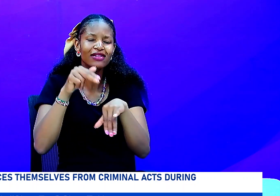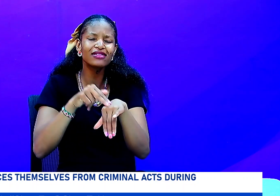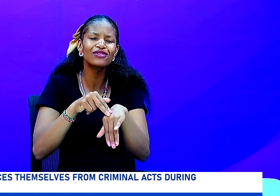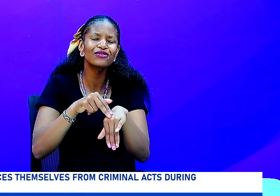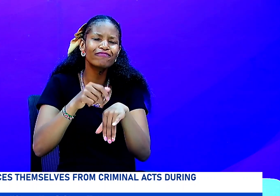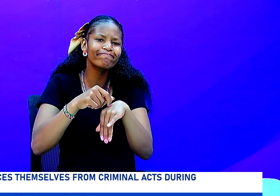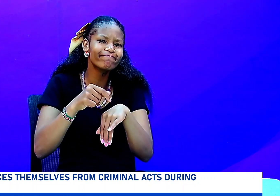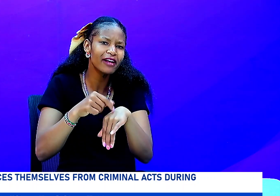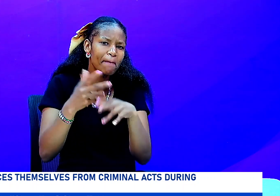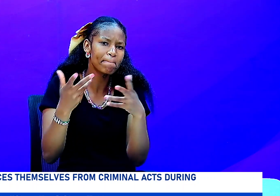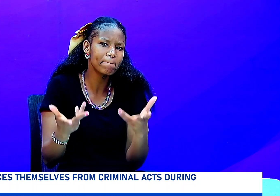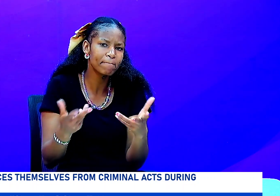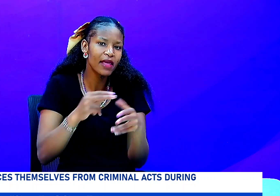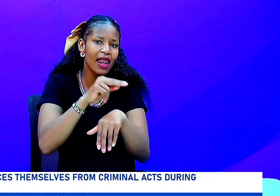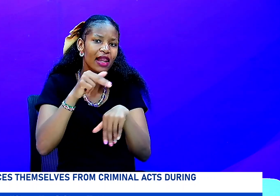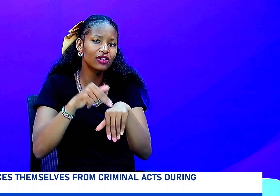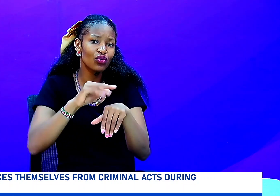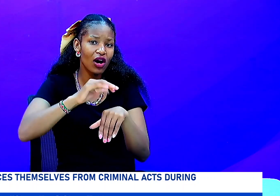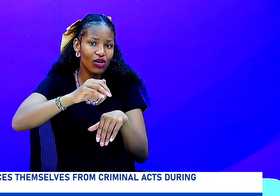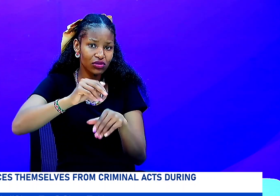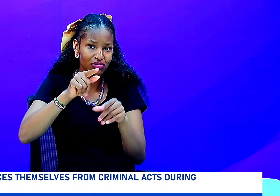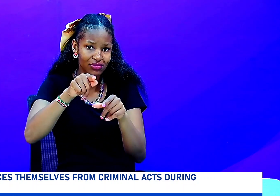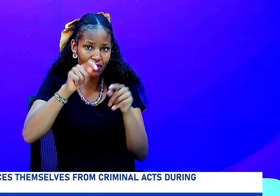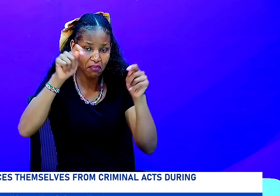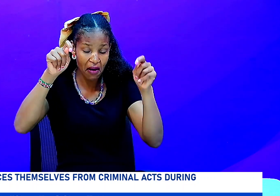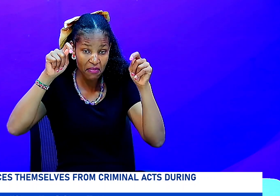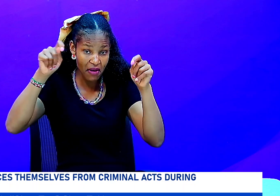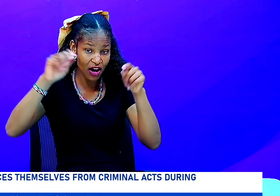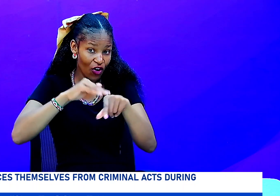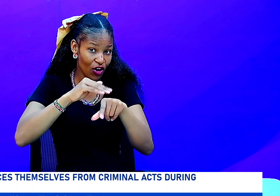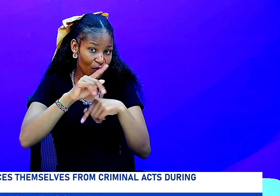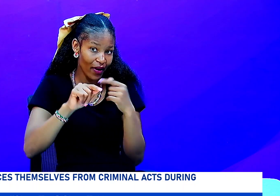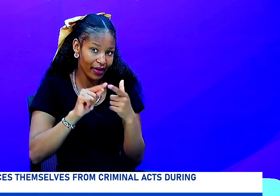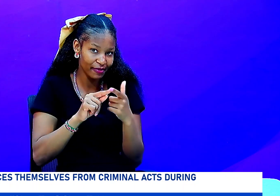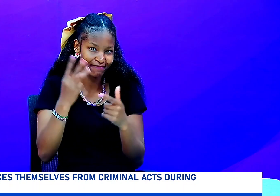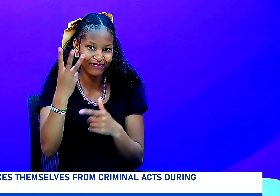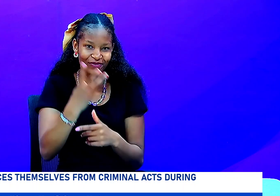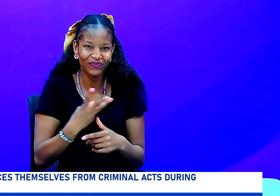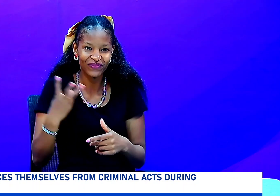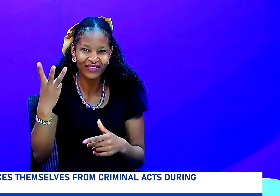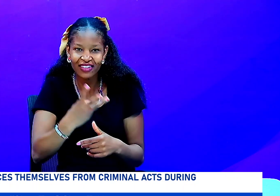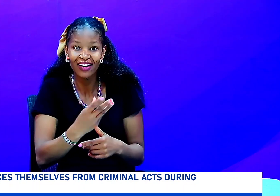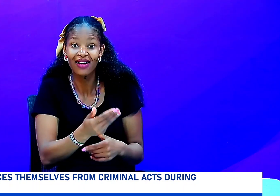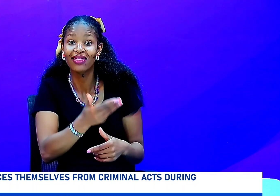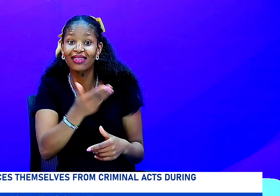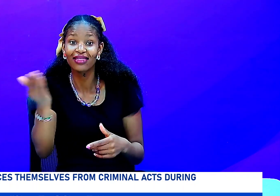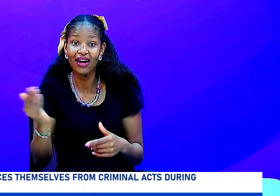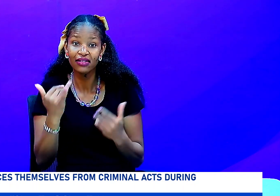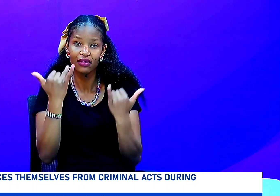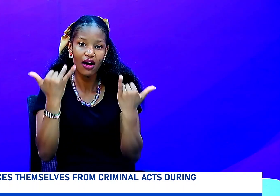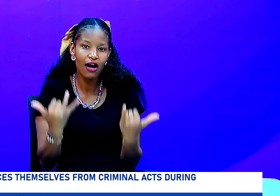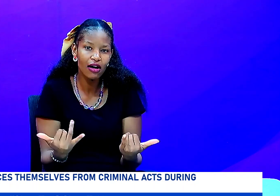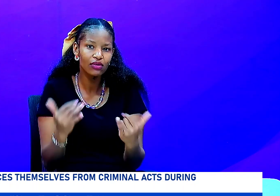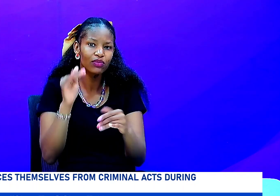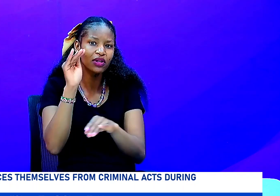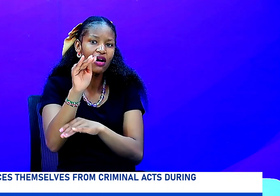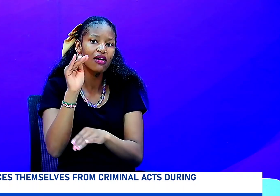protests on Wednesday. They are now asking the government to conduct